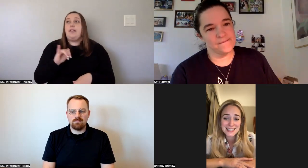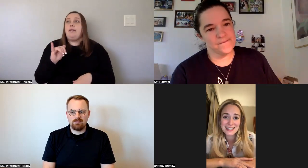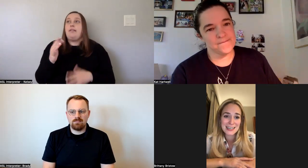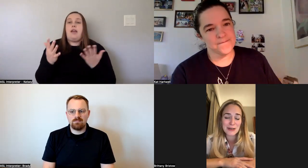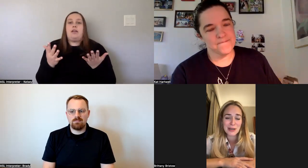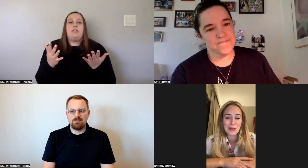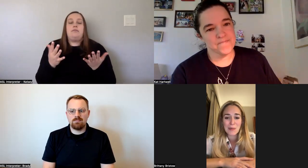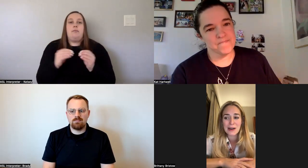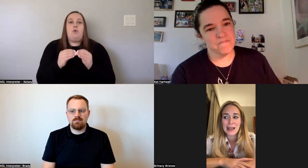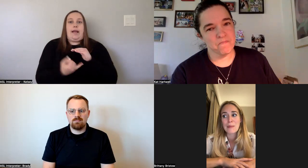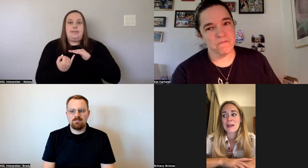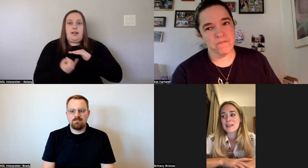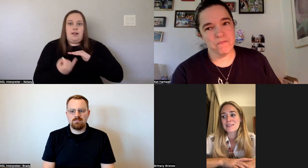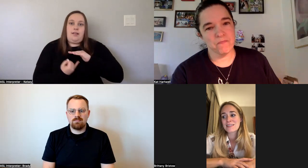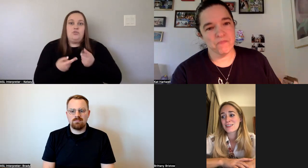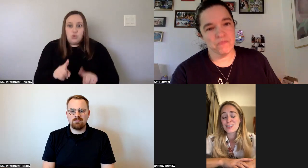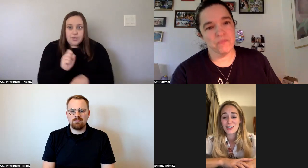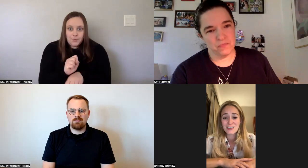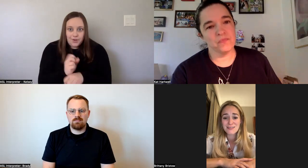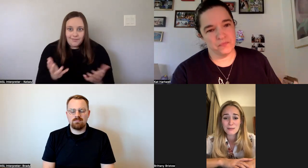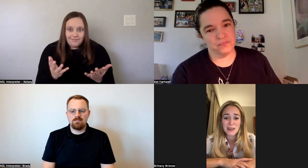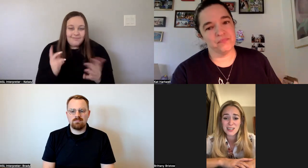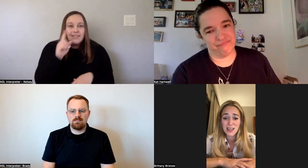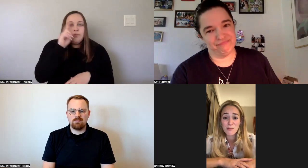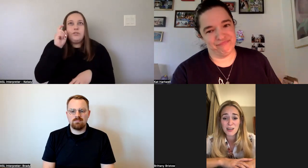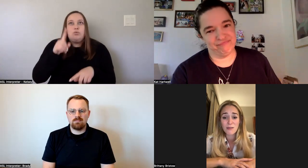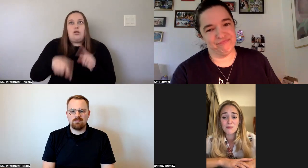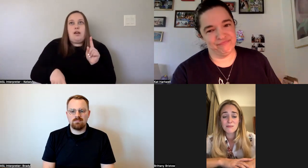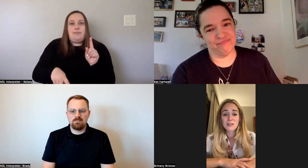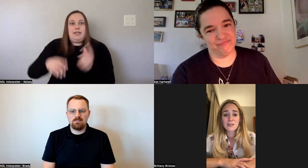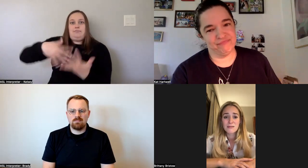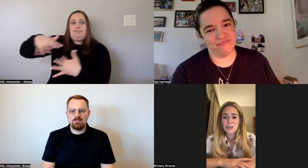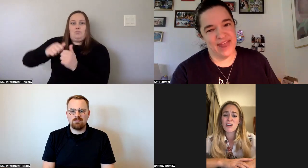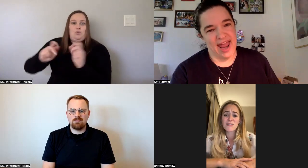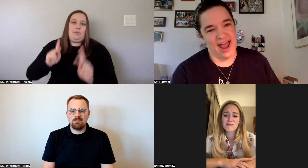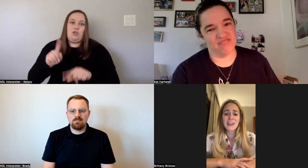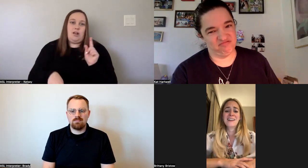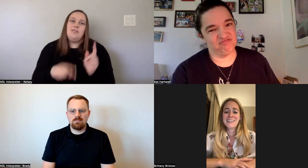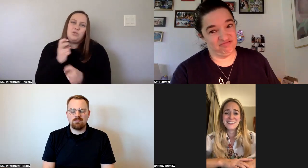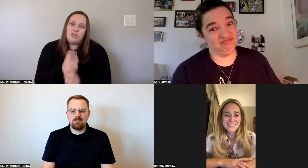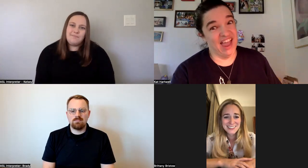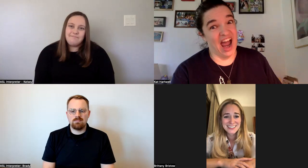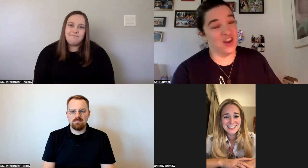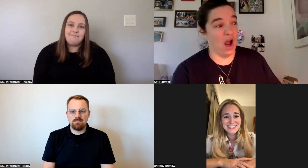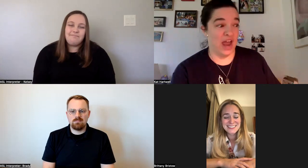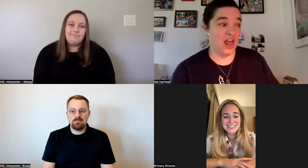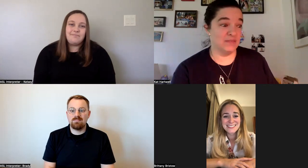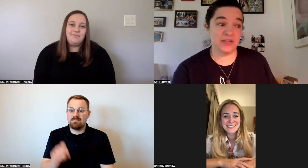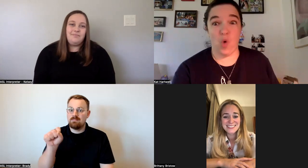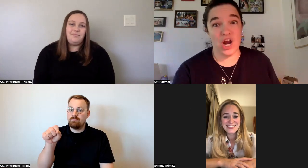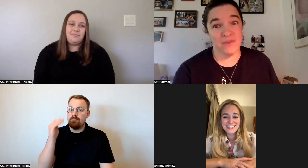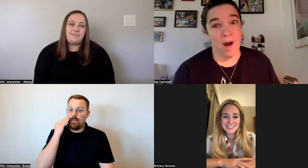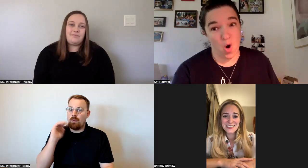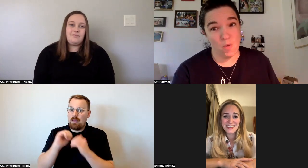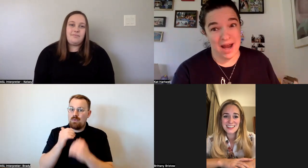slightly isolated when you were working because you just couldn't spend any time with anyone. It's hard. Yeah, I know how that is.